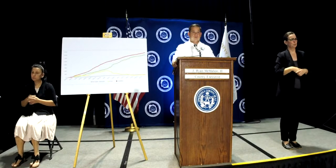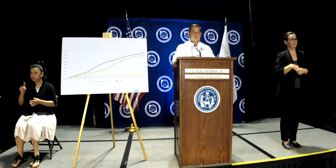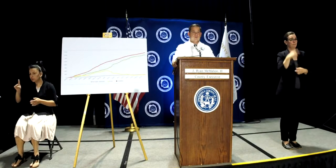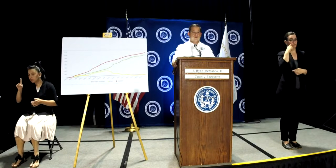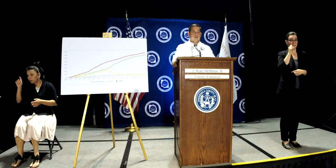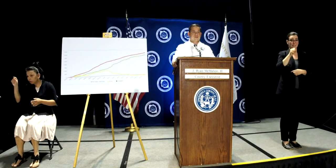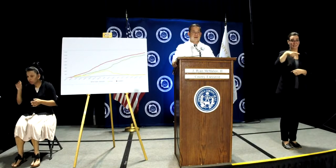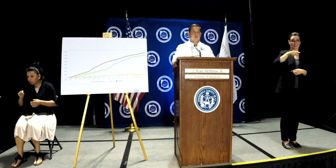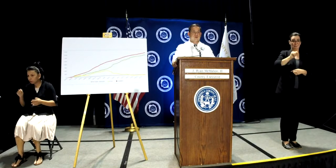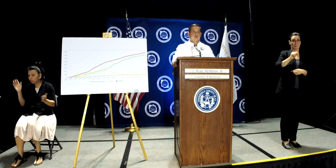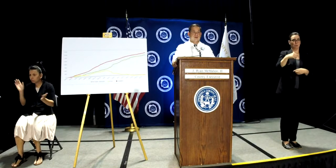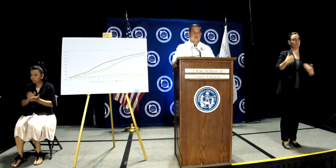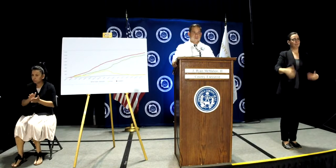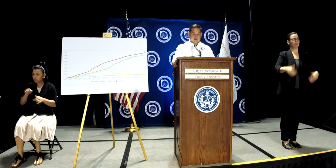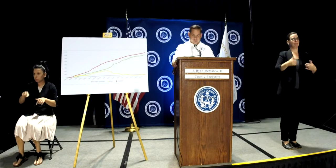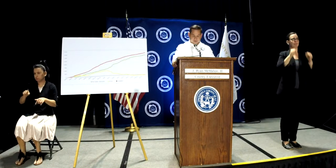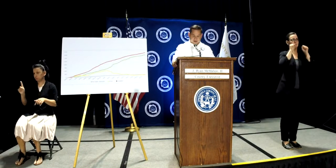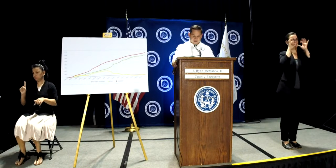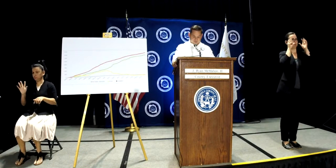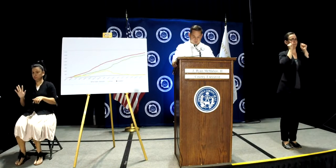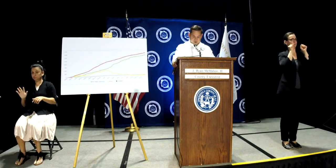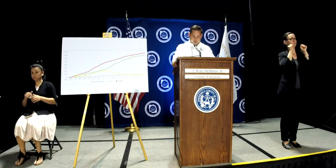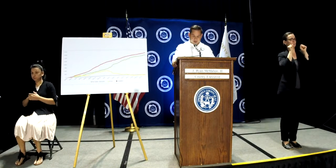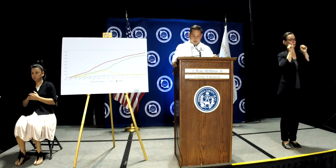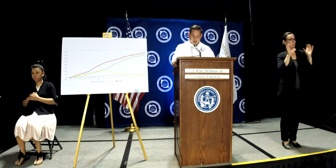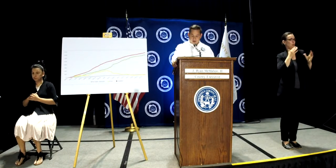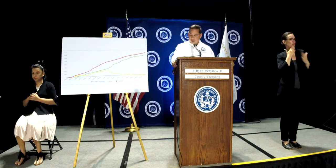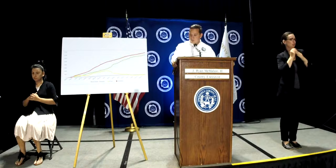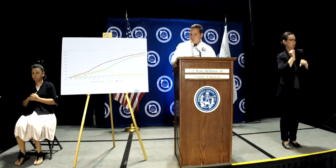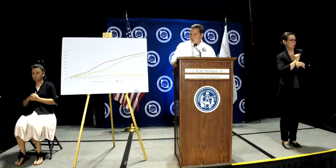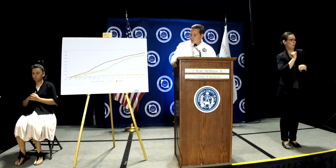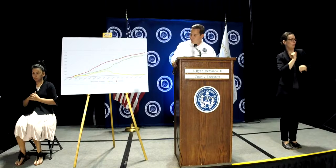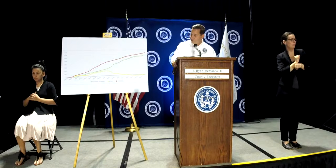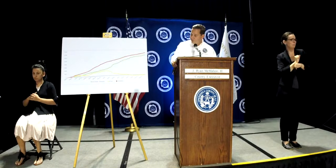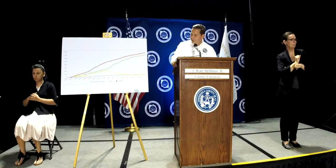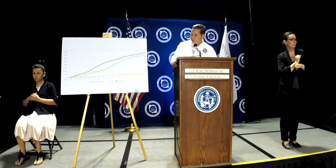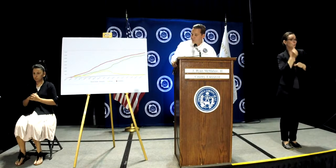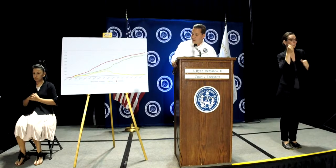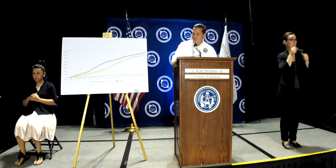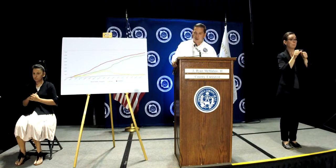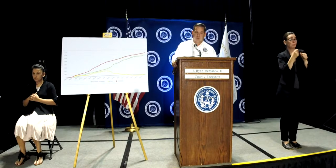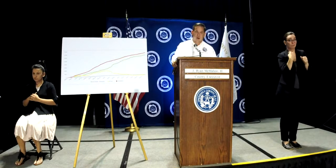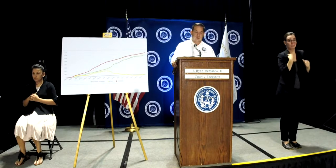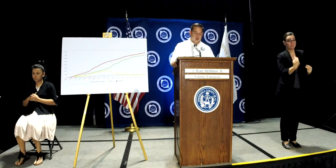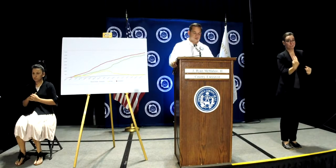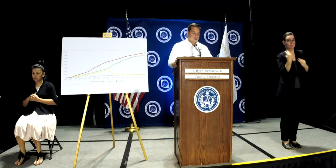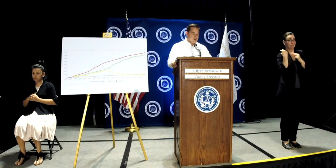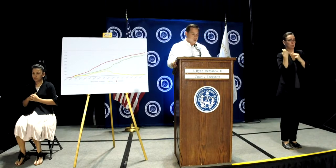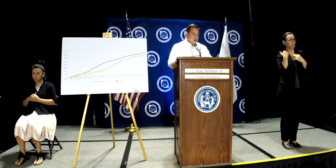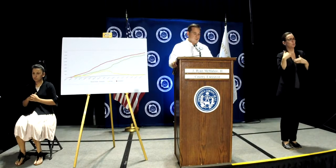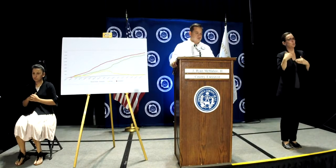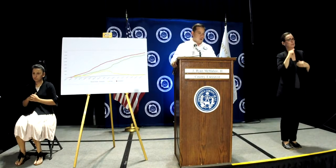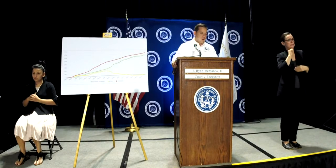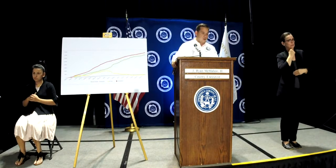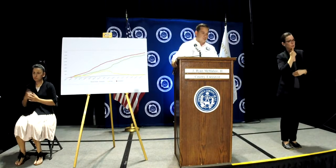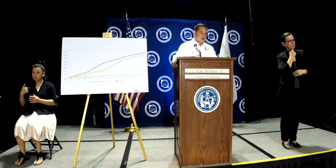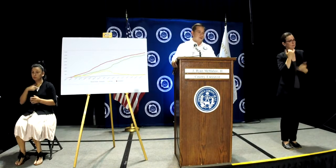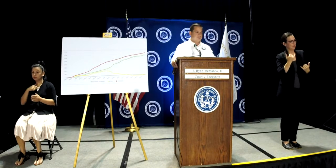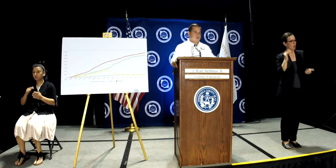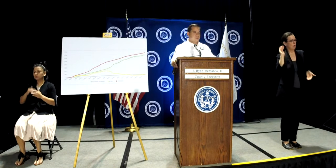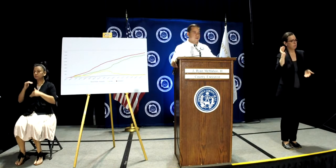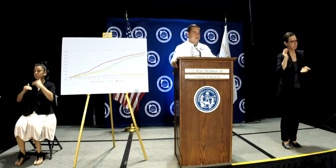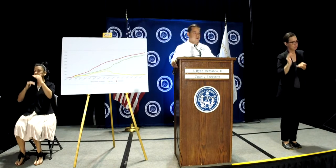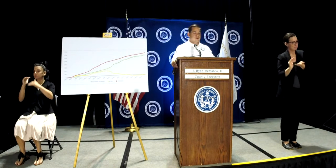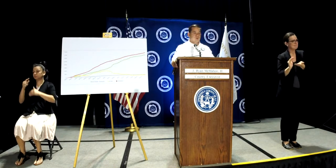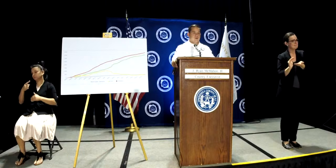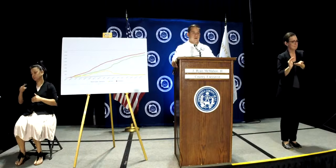everybody thinks that would look like. Think about that, reflect on that. But certainly we've seen a tremendous amount of progress. We've now welcomed back